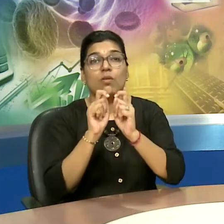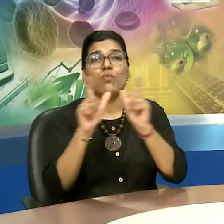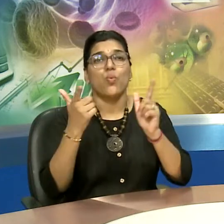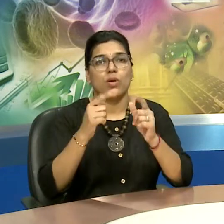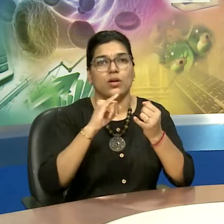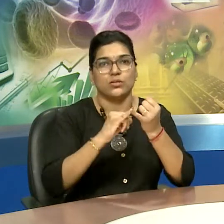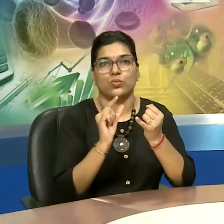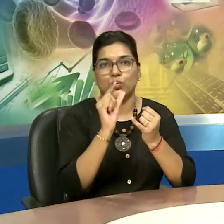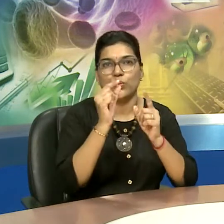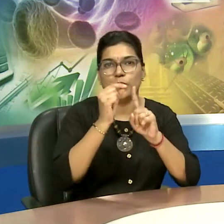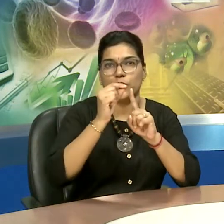of India